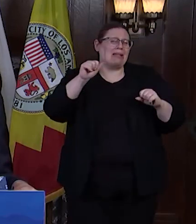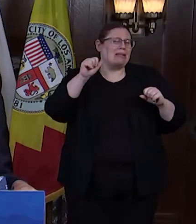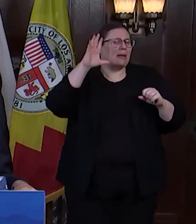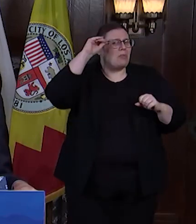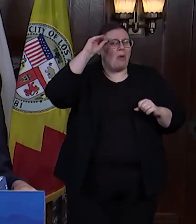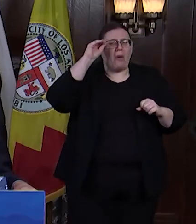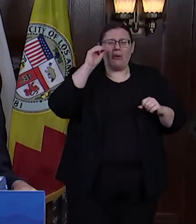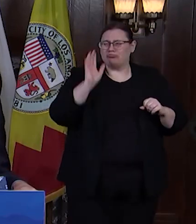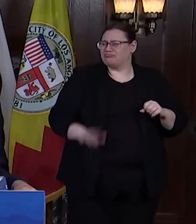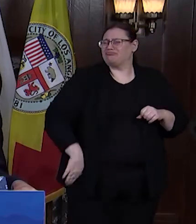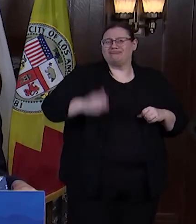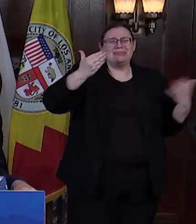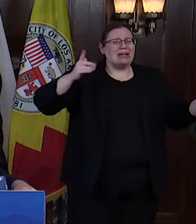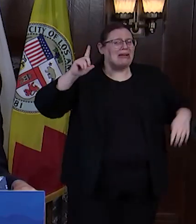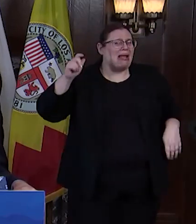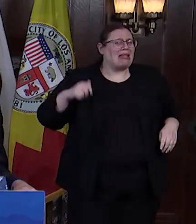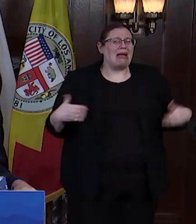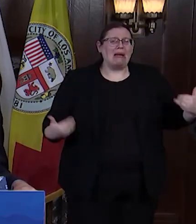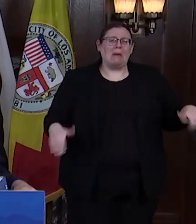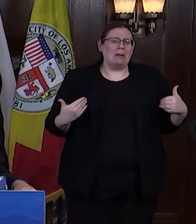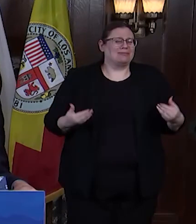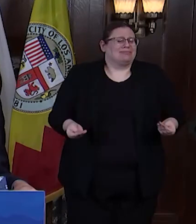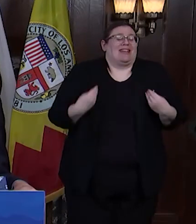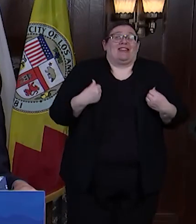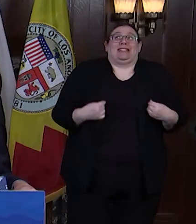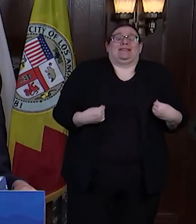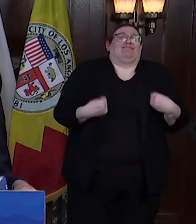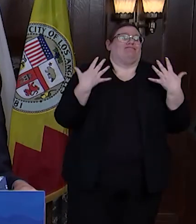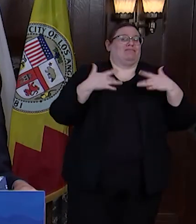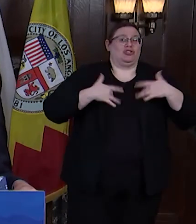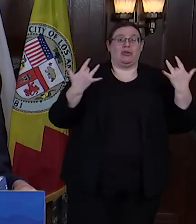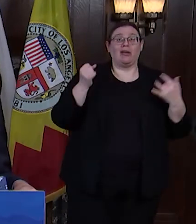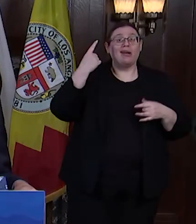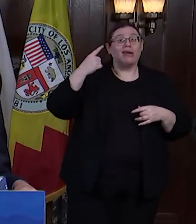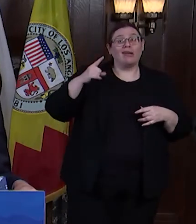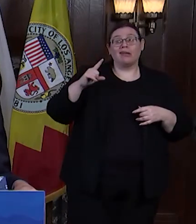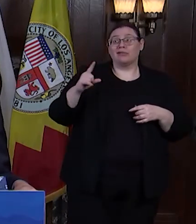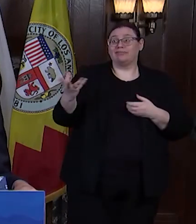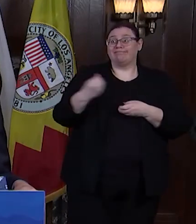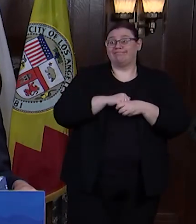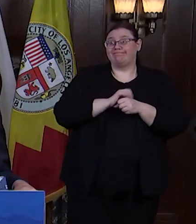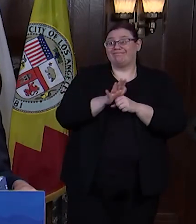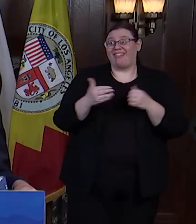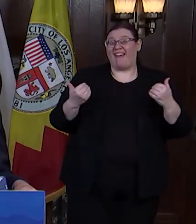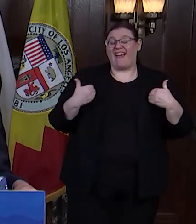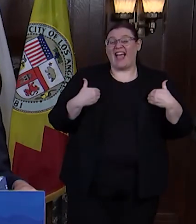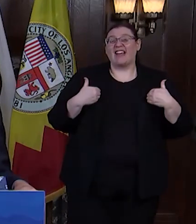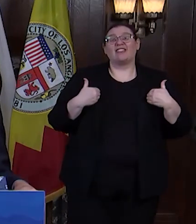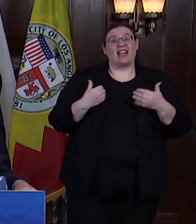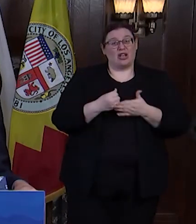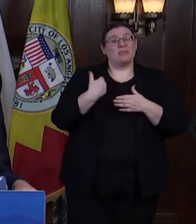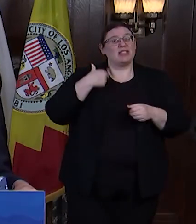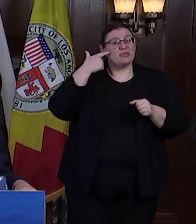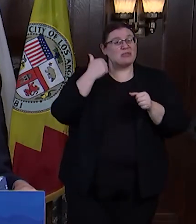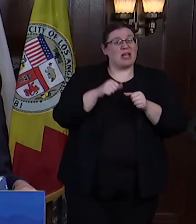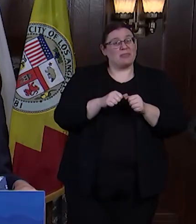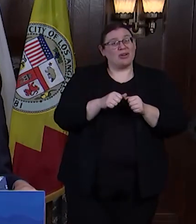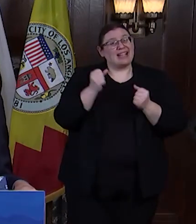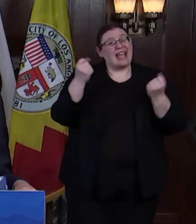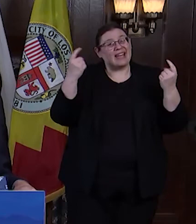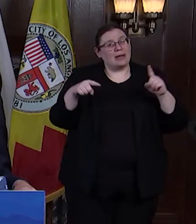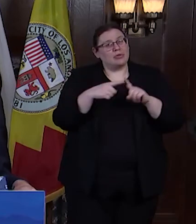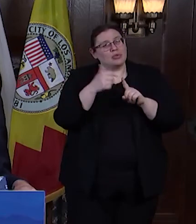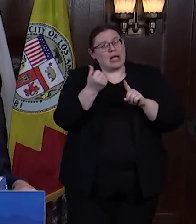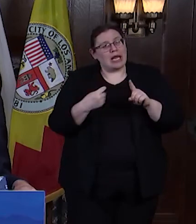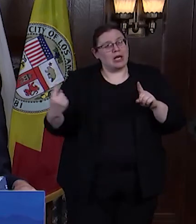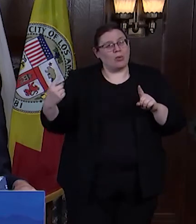who has brought us such joy. But his diagnosis is a reminder that anybody can get this, and anybody can pass